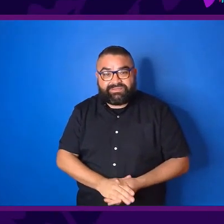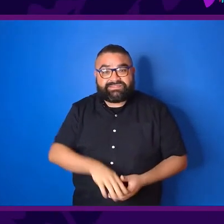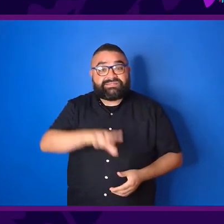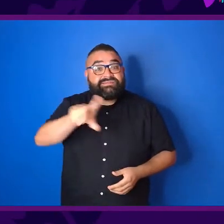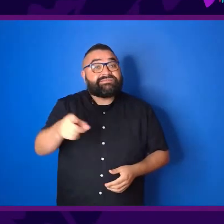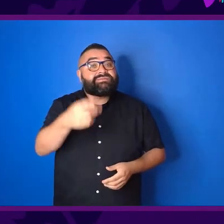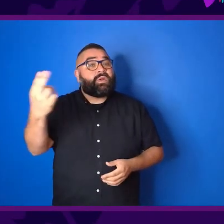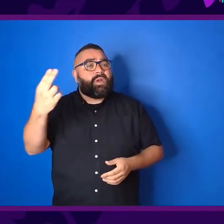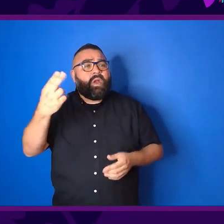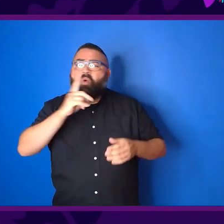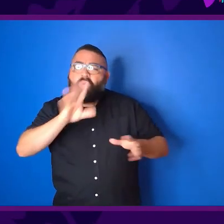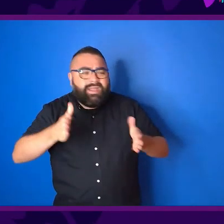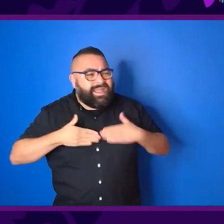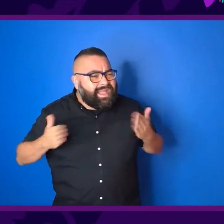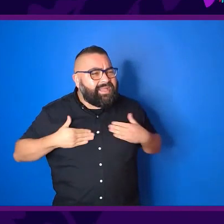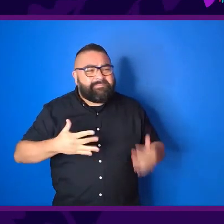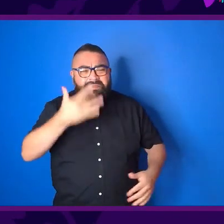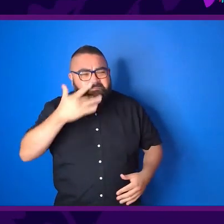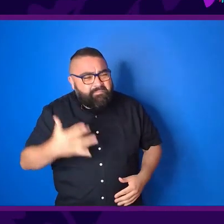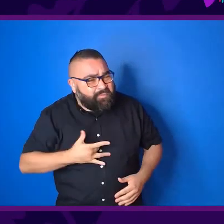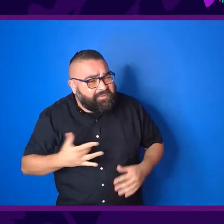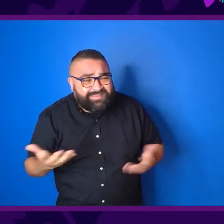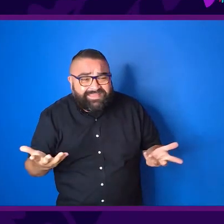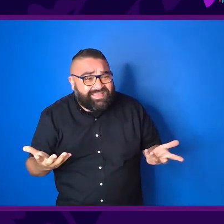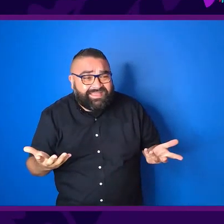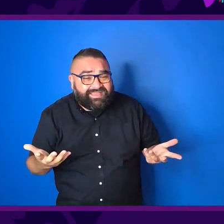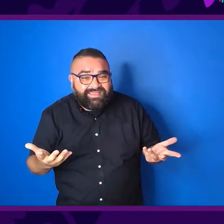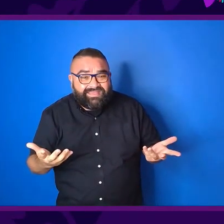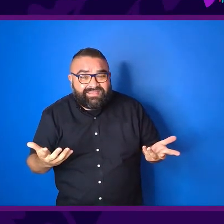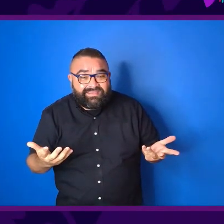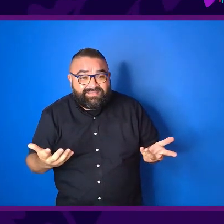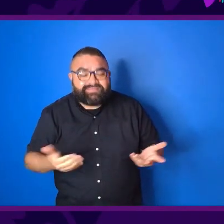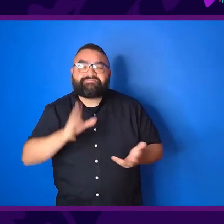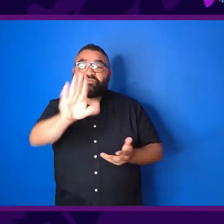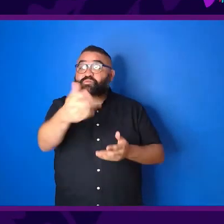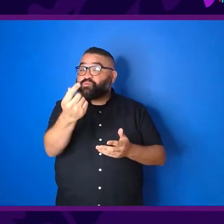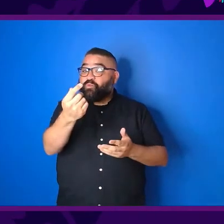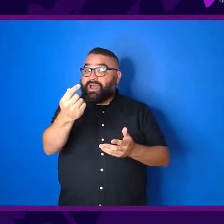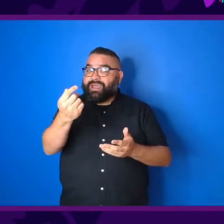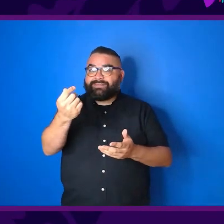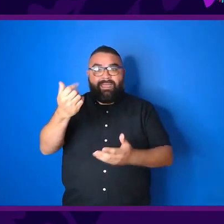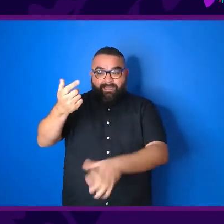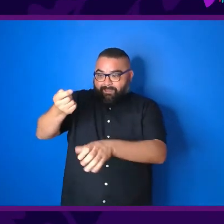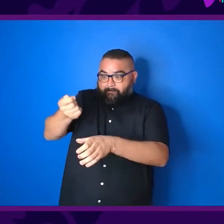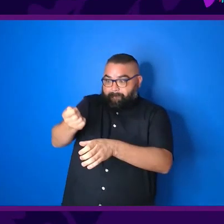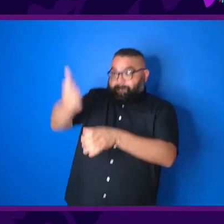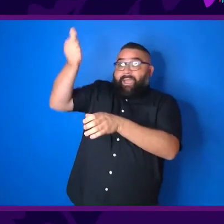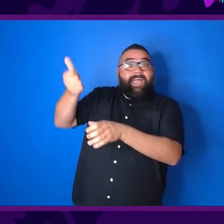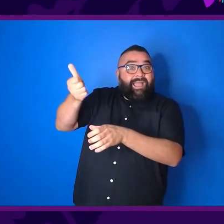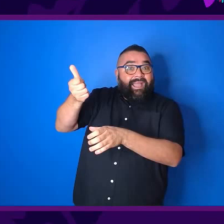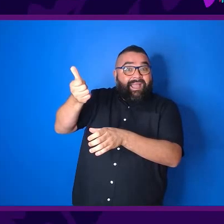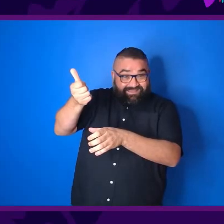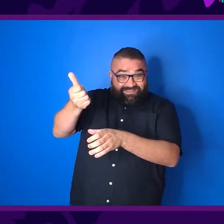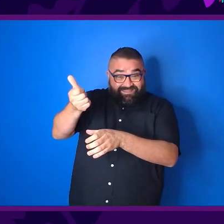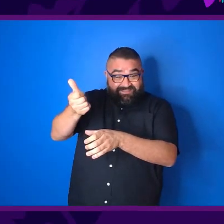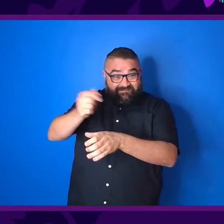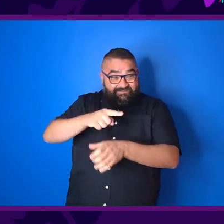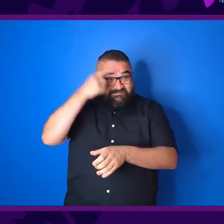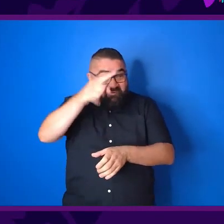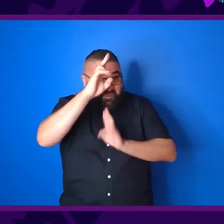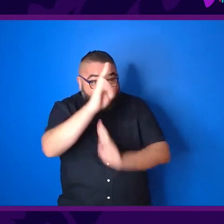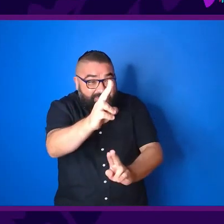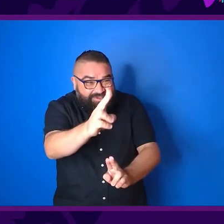to see that I brought a bottle of champagne. I'm opening it up just for you.